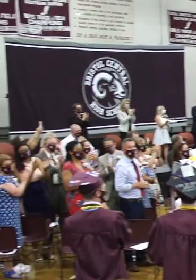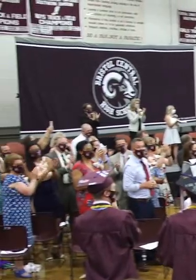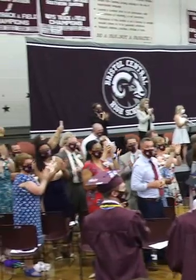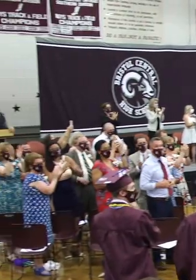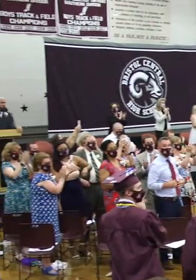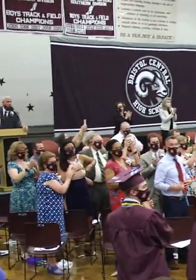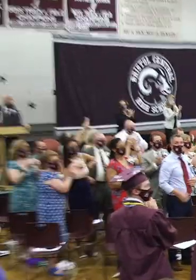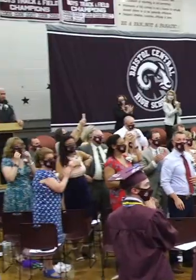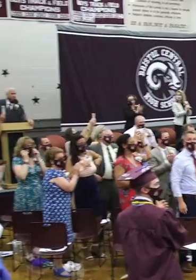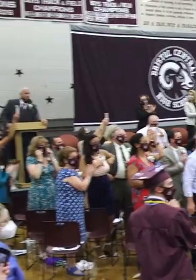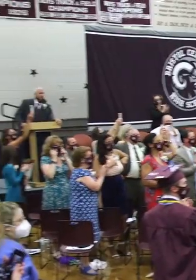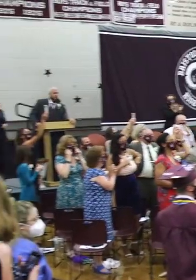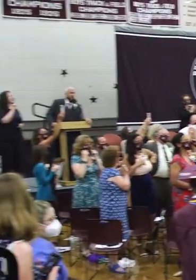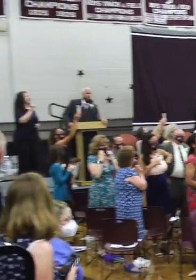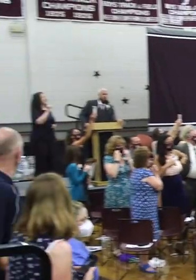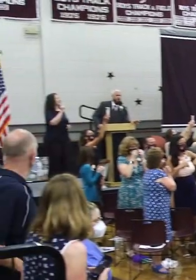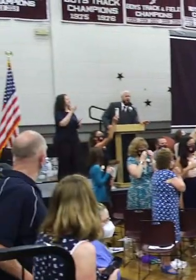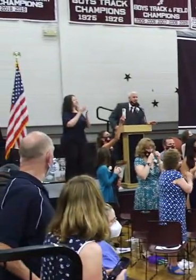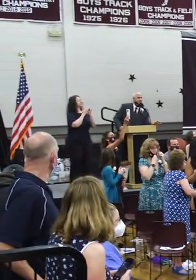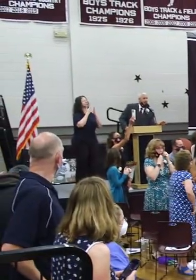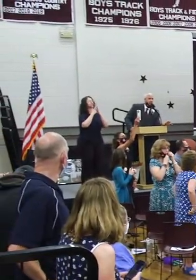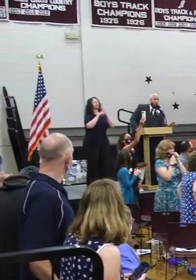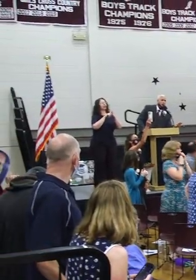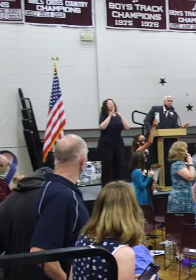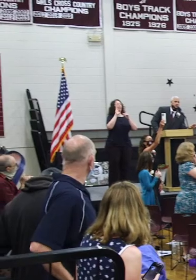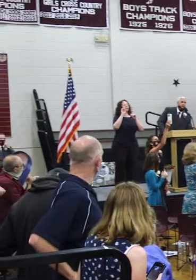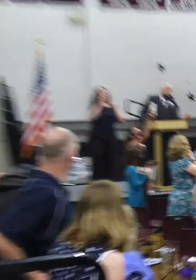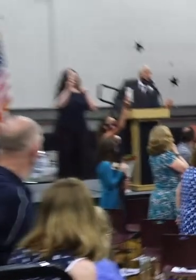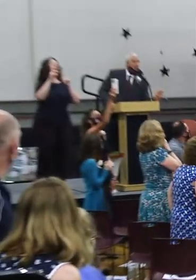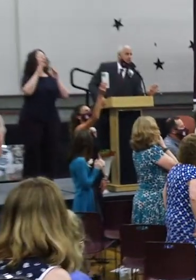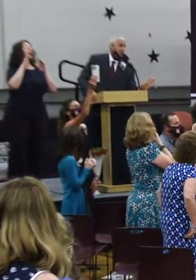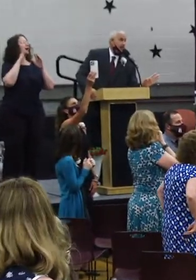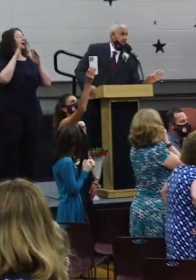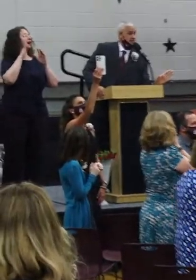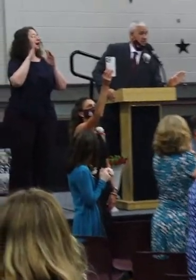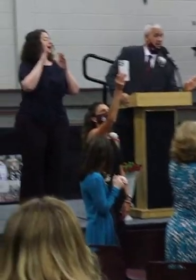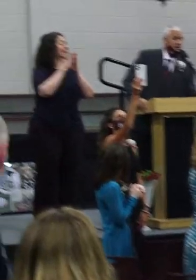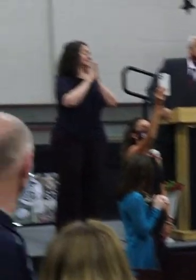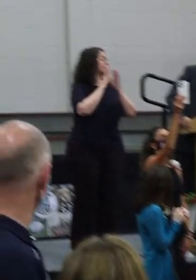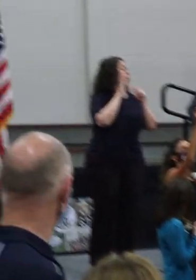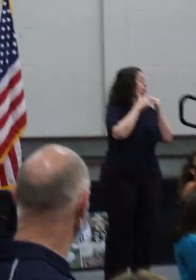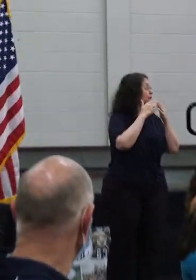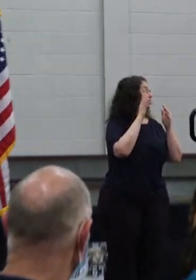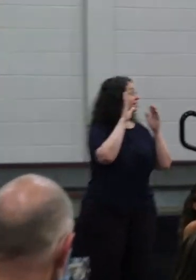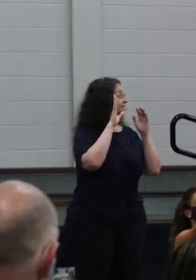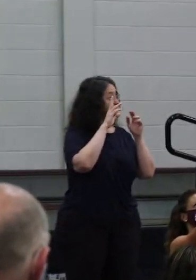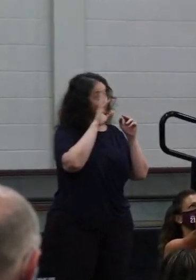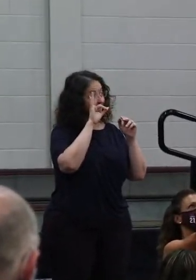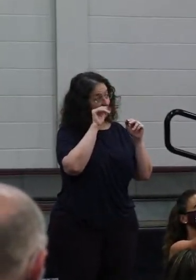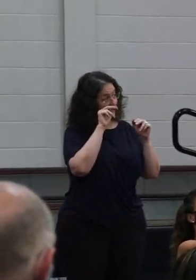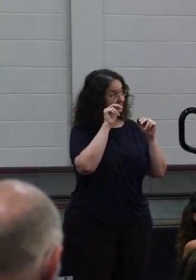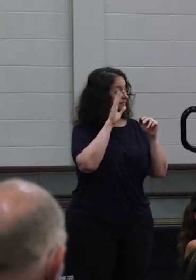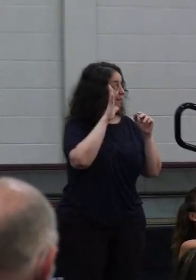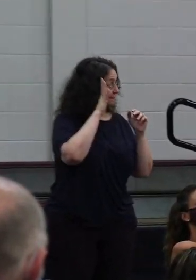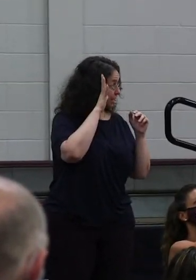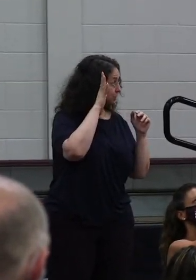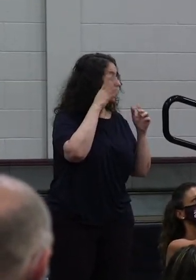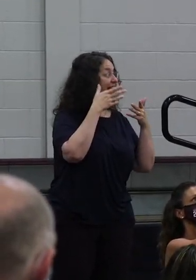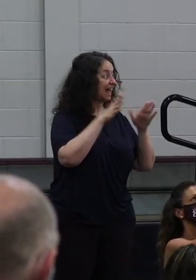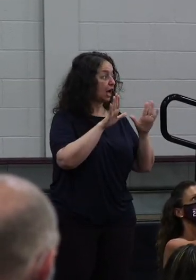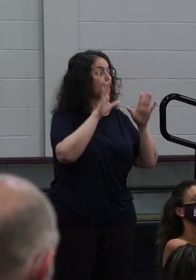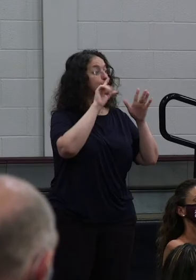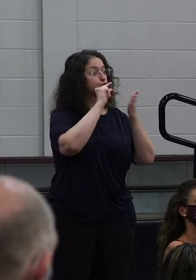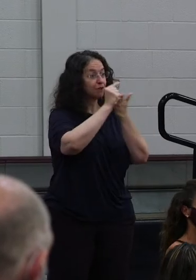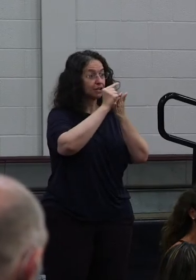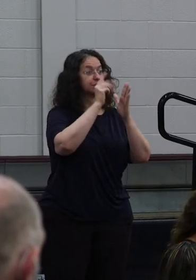Mr. A, before you strike up the band, I would only ask that all of the fans, parents, etc., who are here tonight, allow the